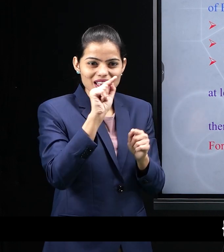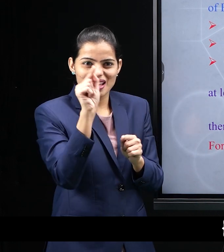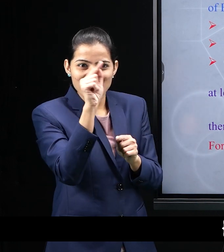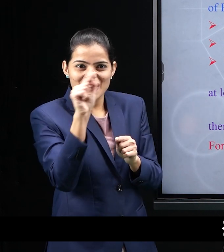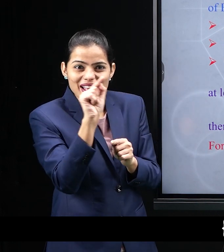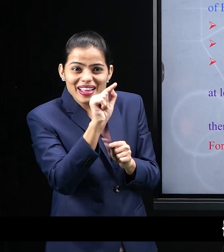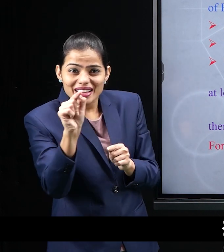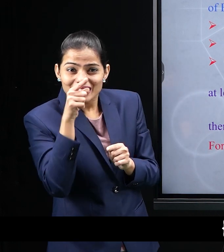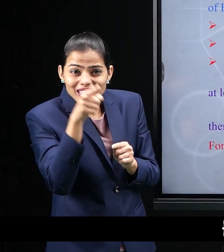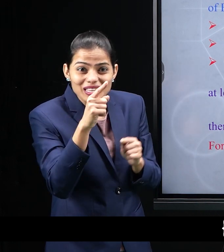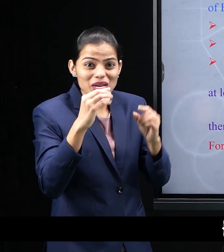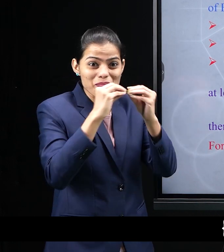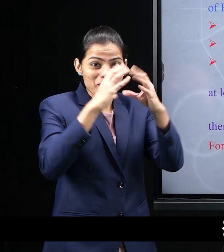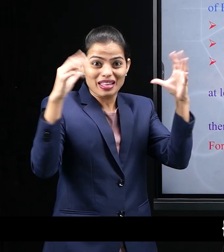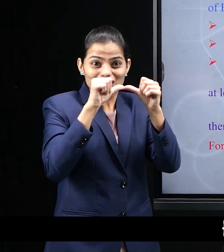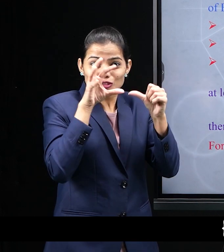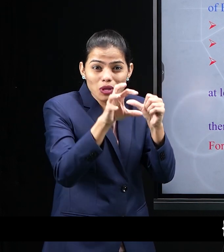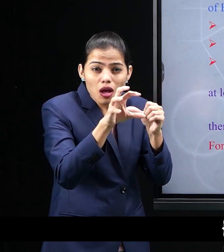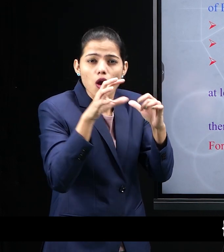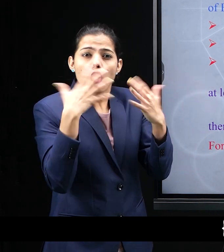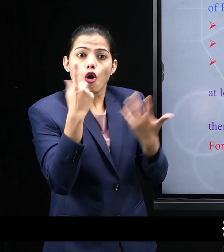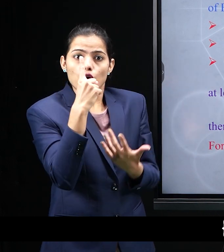1 is subset of 1, 2, 3.